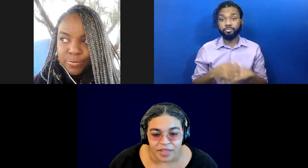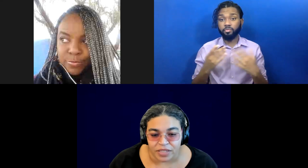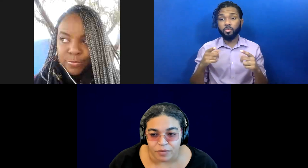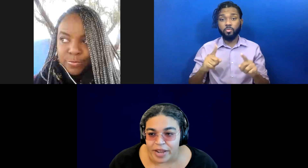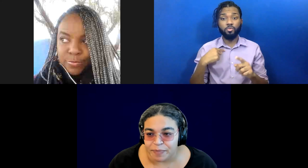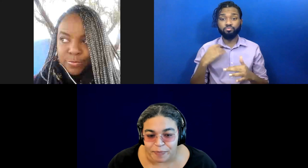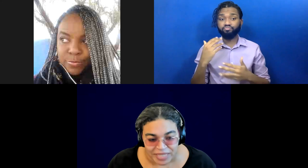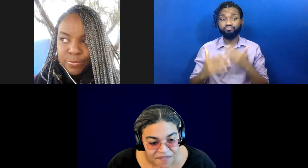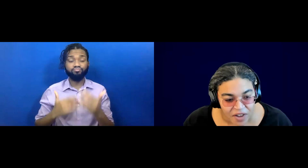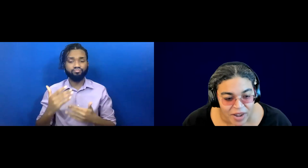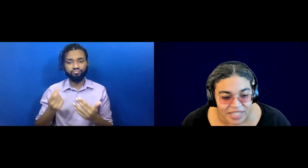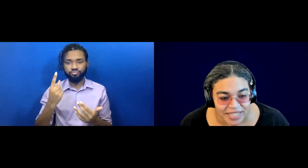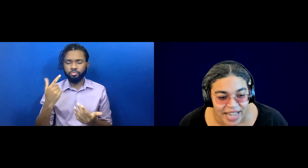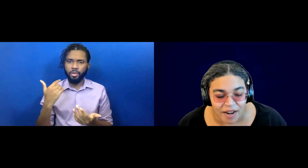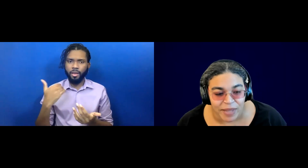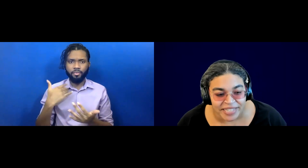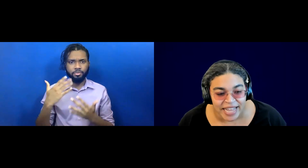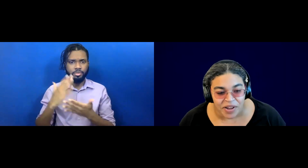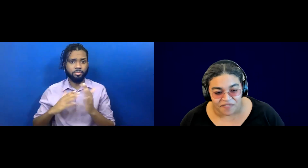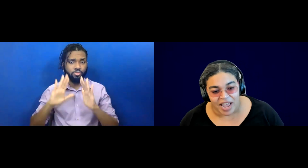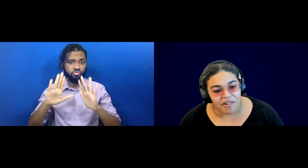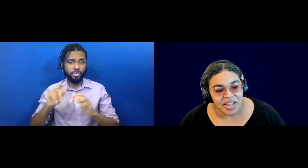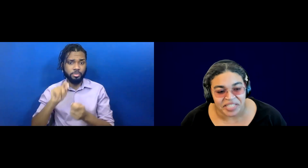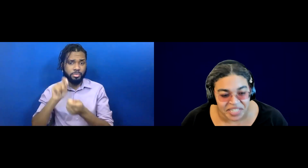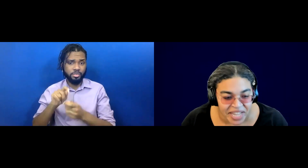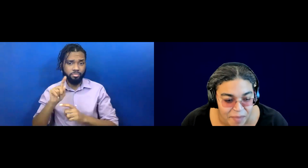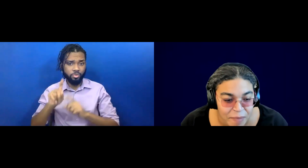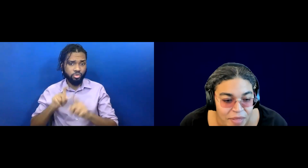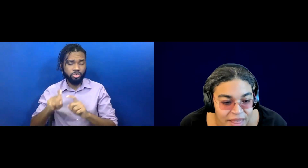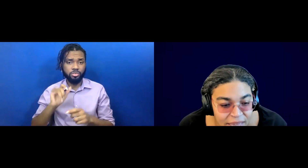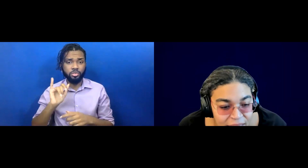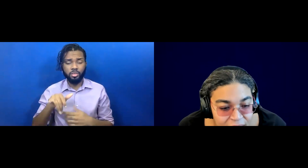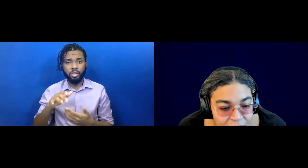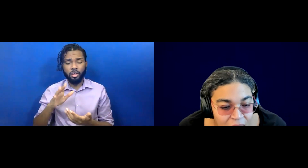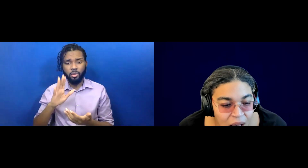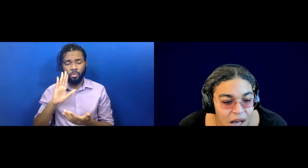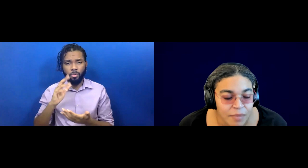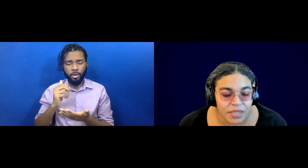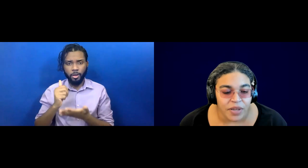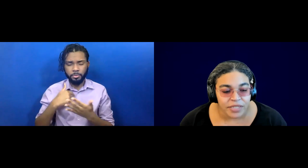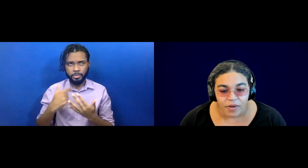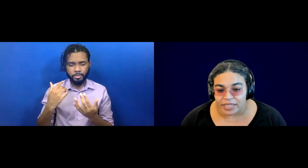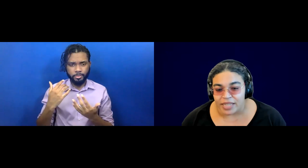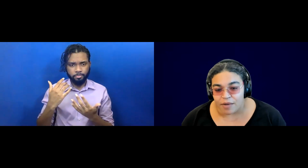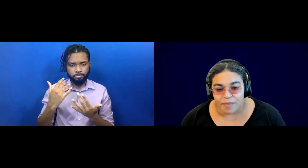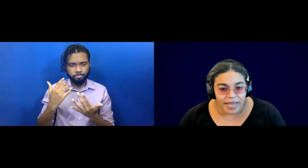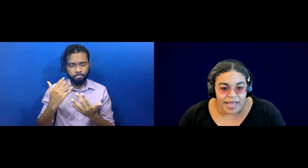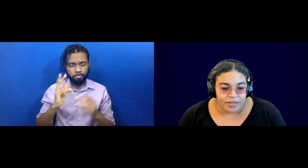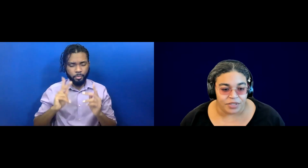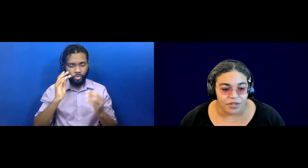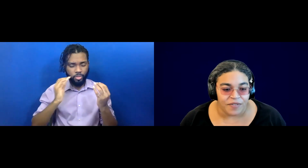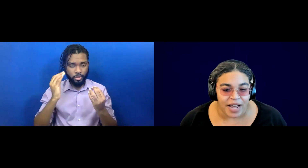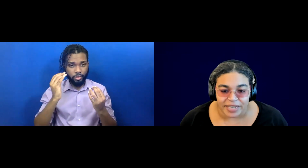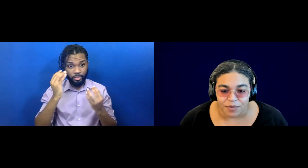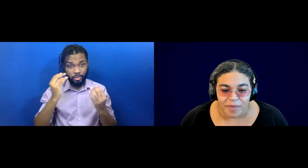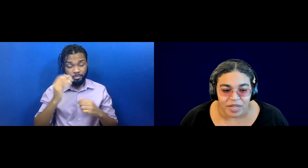just there's some great specific questions that kind of play this out in different areas just to get people thinking. So here's a question that we may get